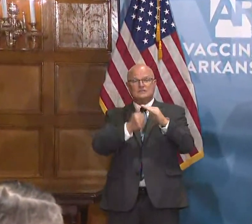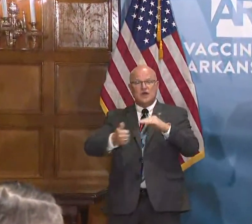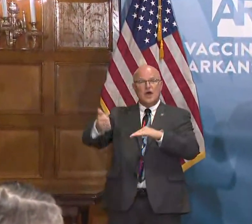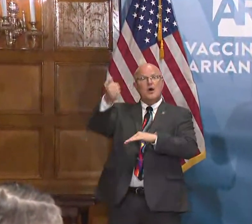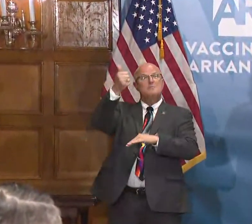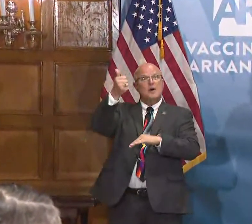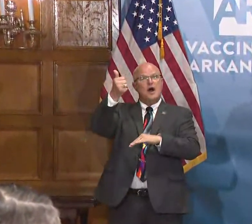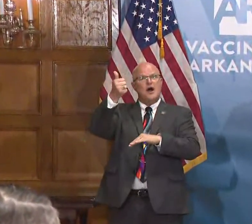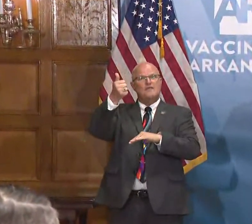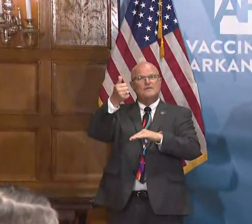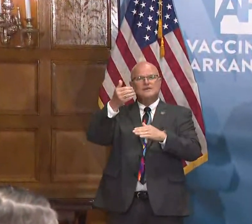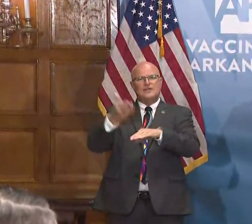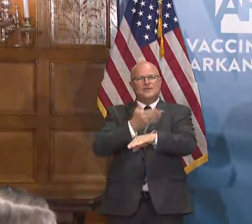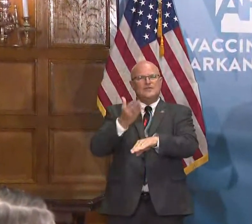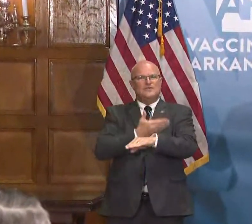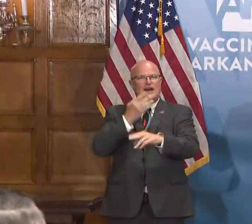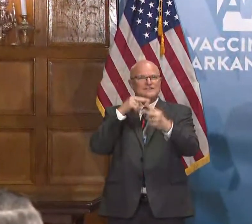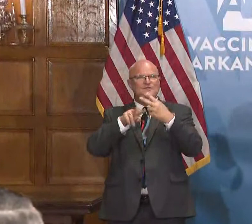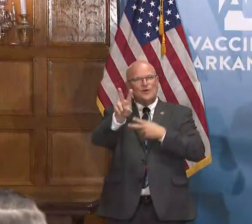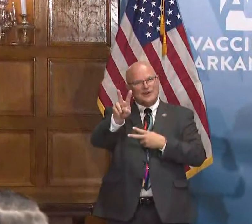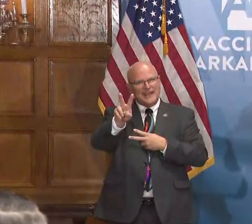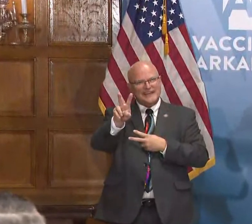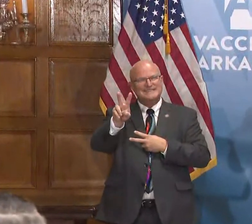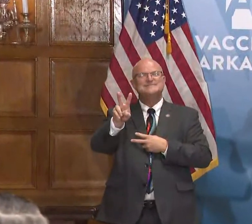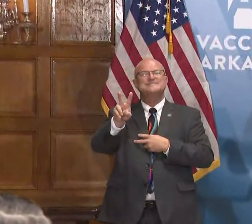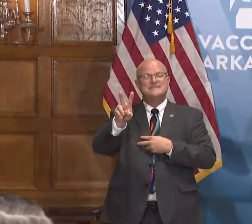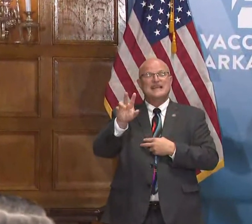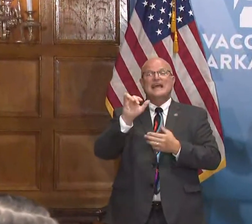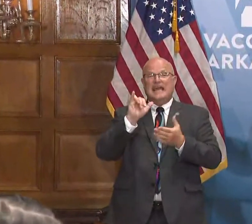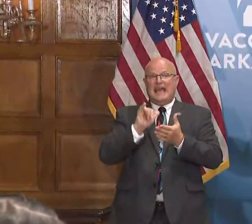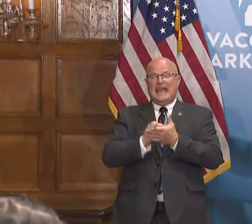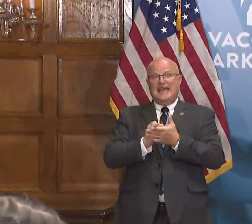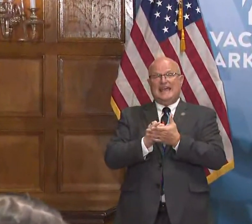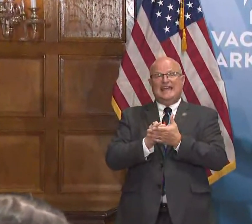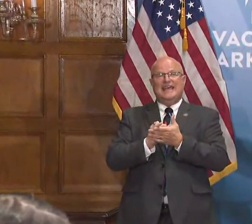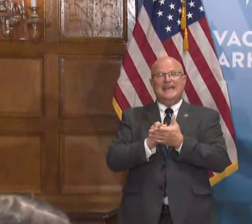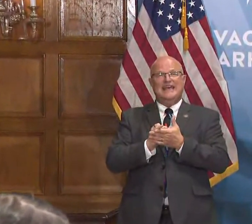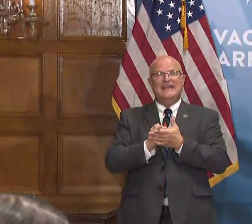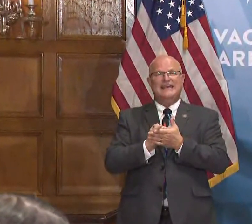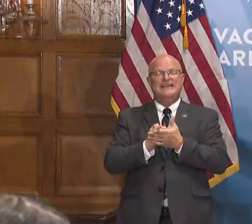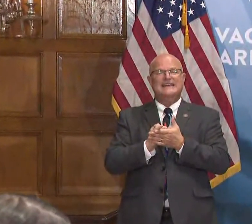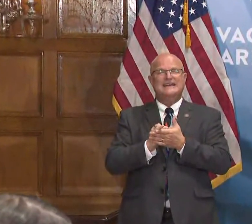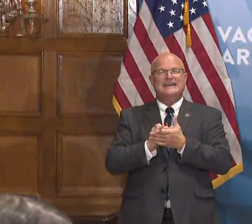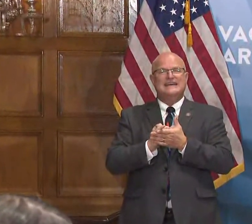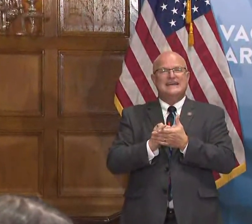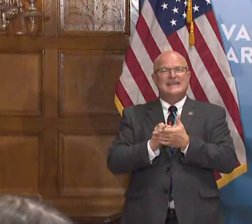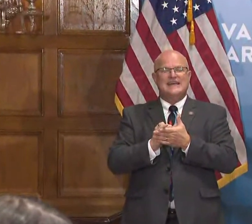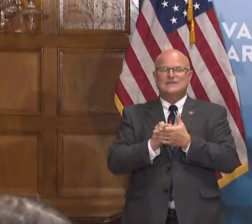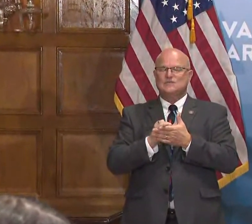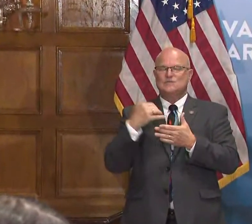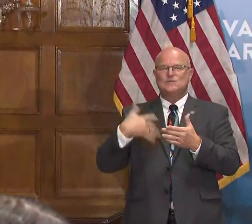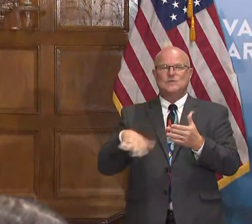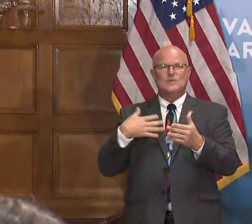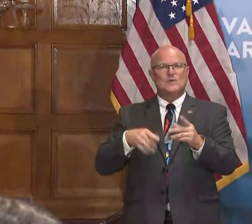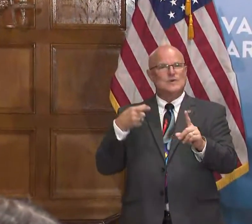above the revised forecast, and that's a singular point